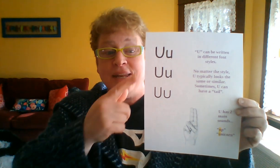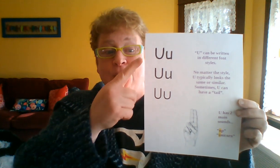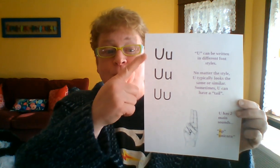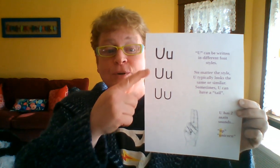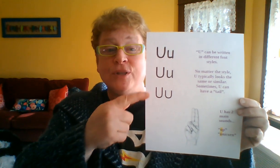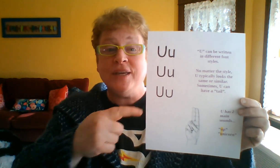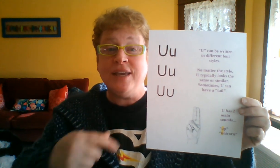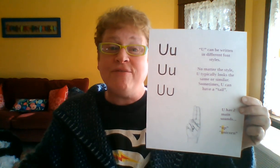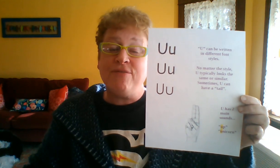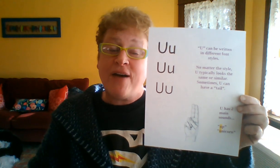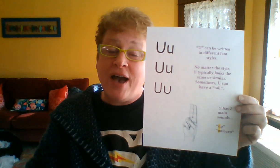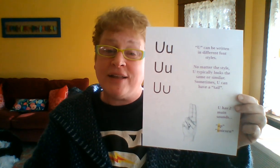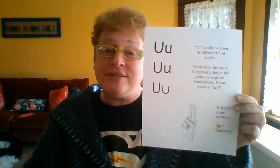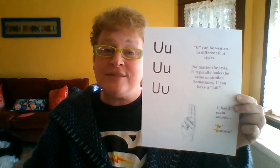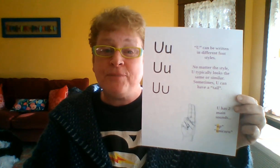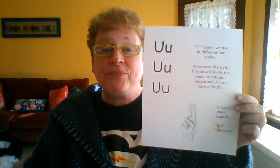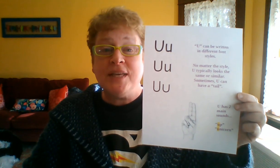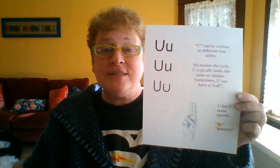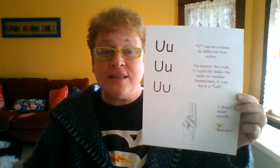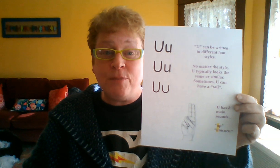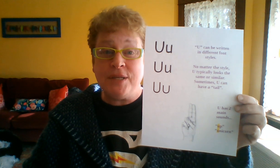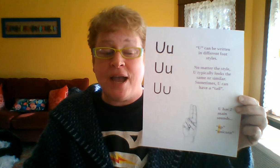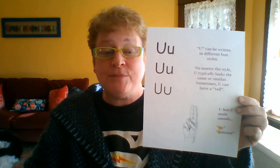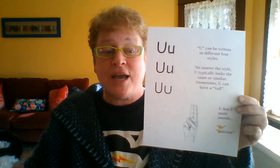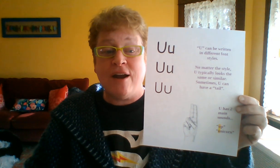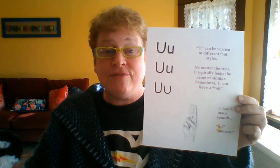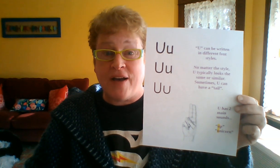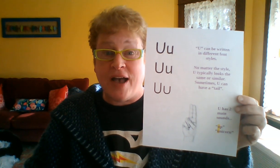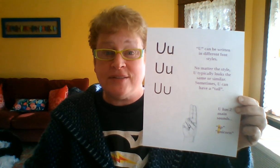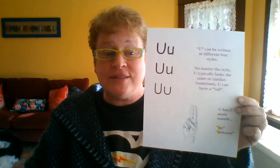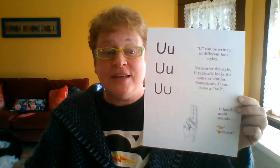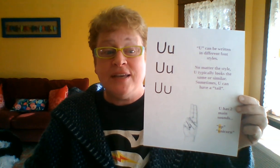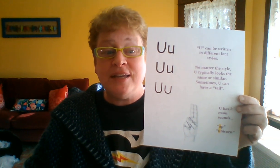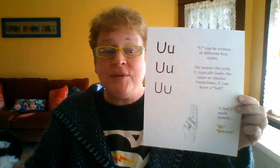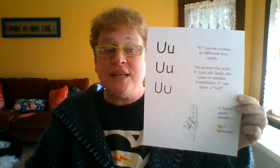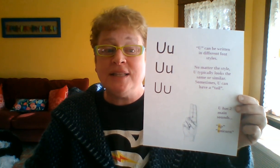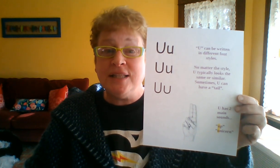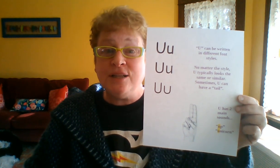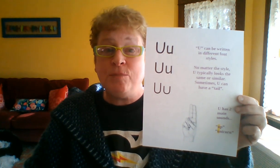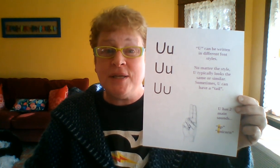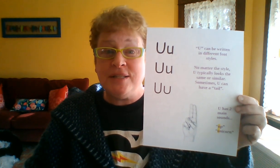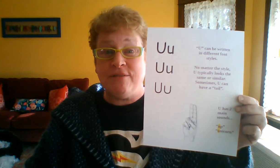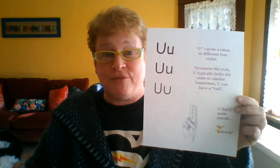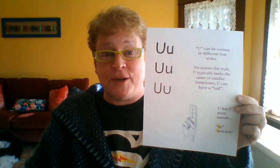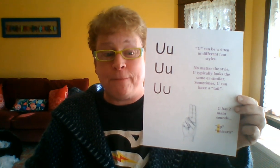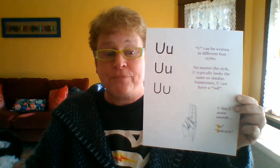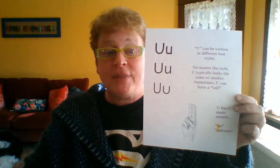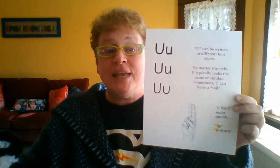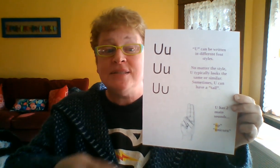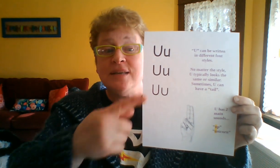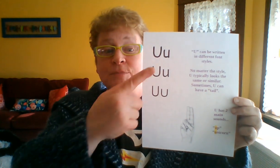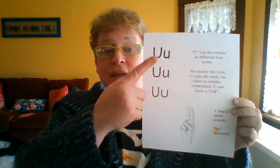Now, when we're looking at fonts, sometimes our fonts can be a little bit different. Sometimes